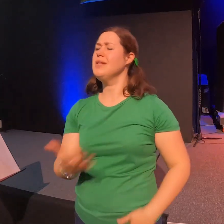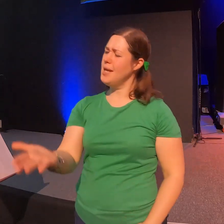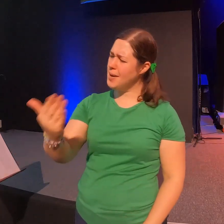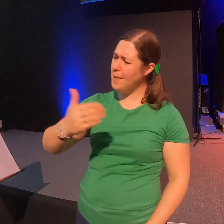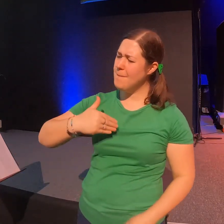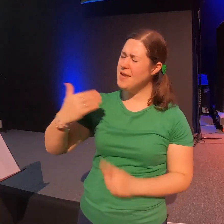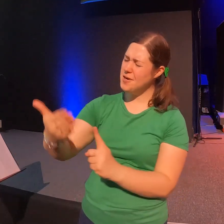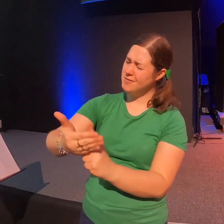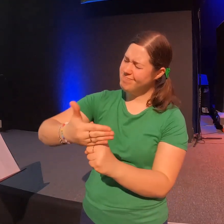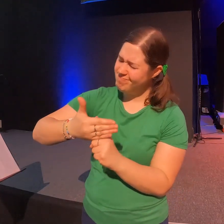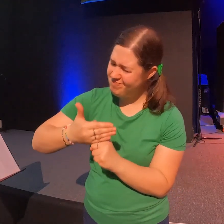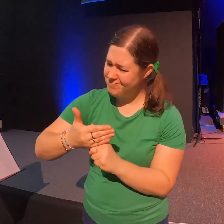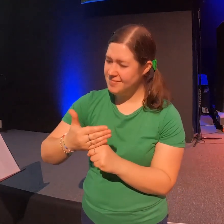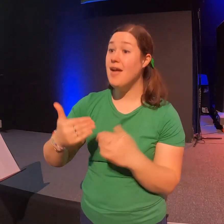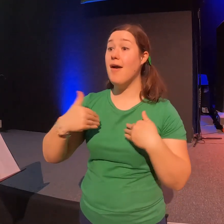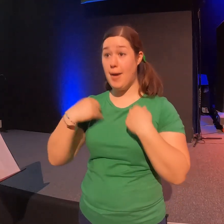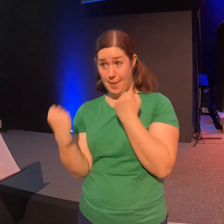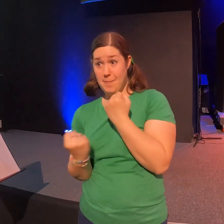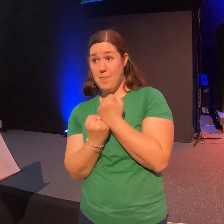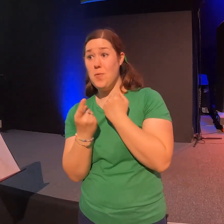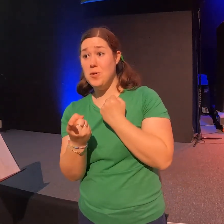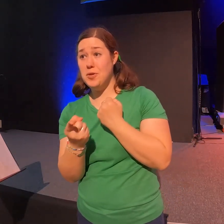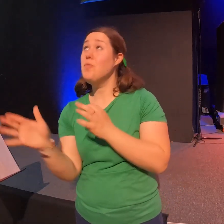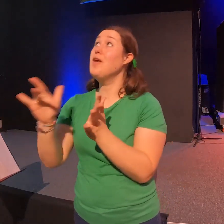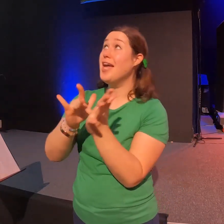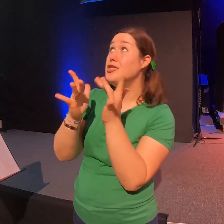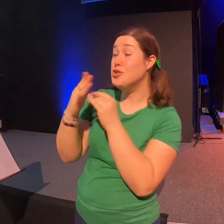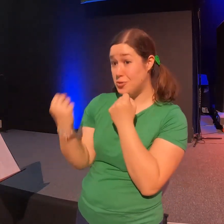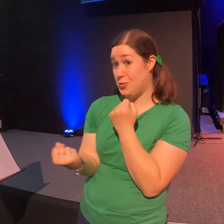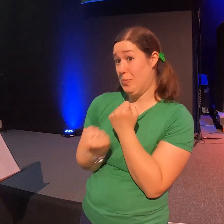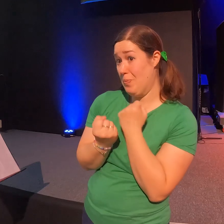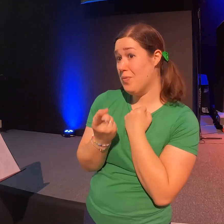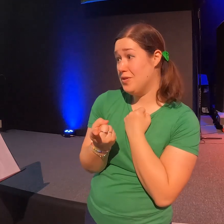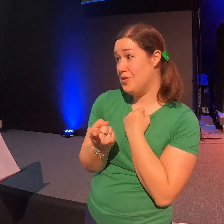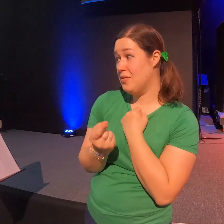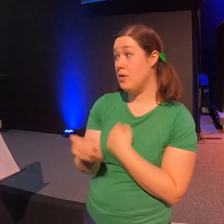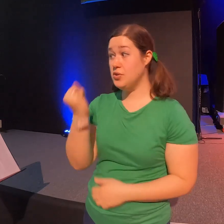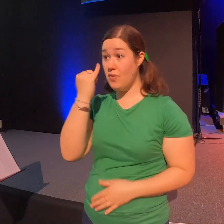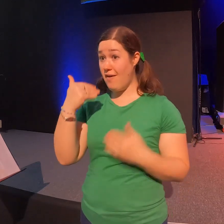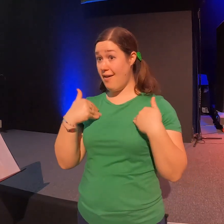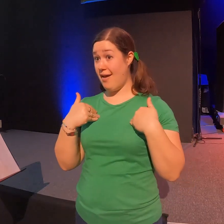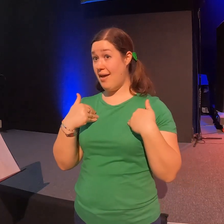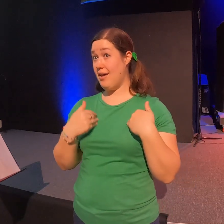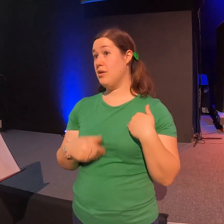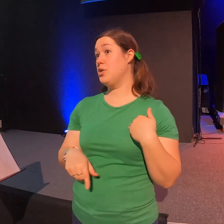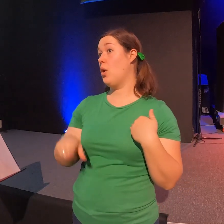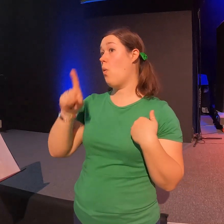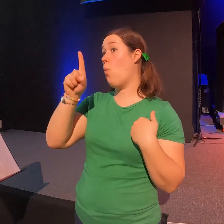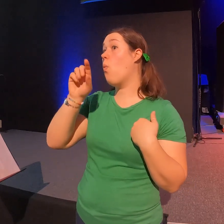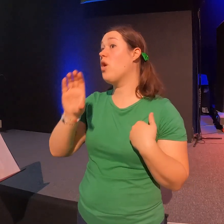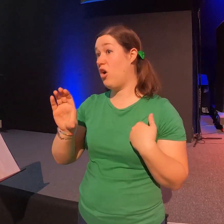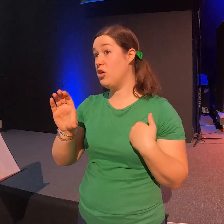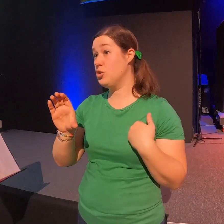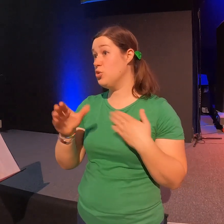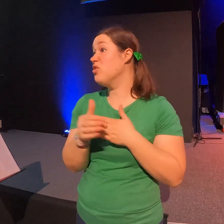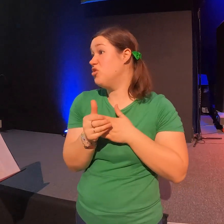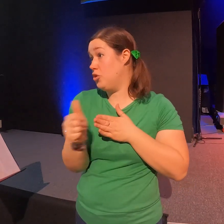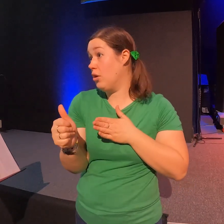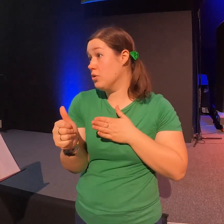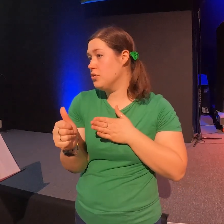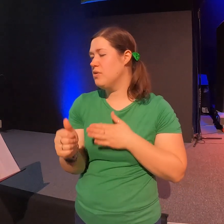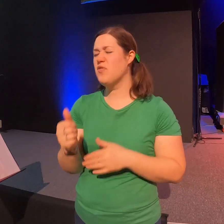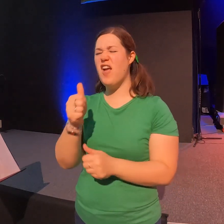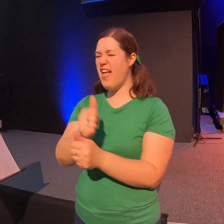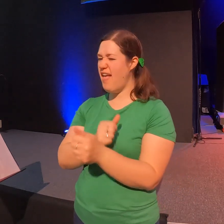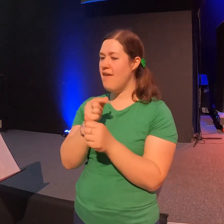has your back. Amen. If I had a $100 bill for every time I heard from someone in this church who said, I don't know what I would do without First